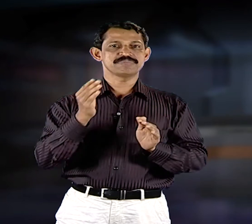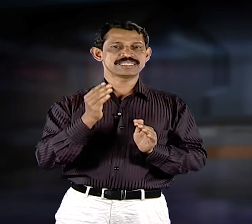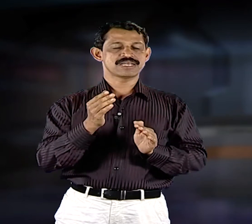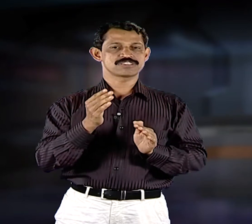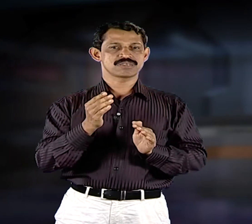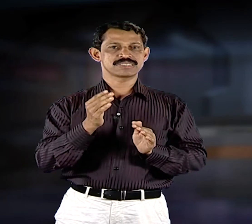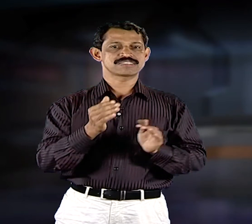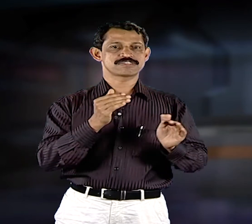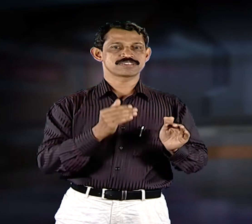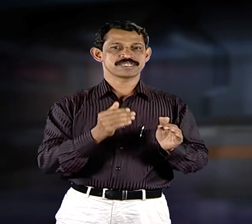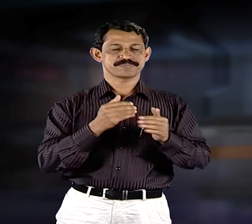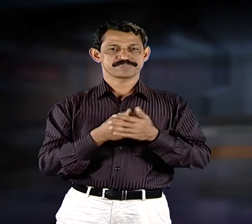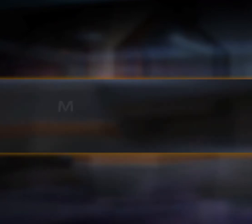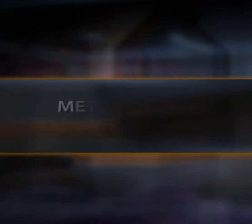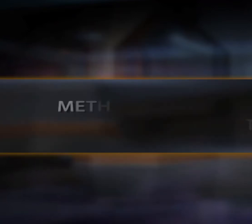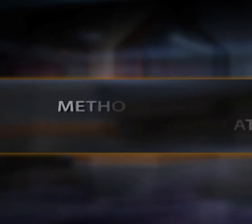media system is necessary.